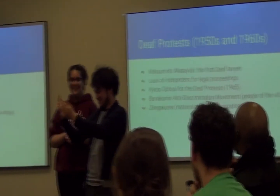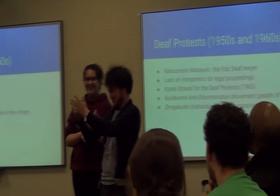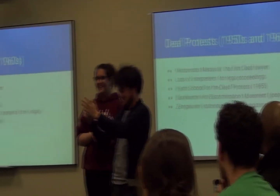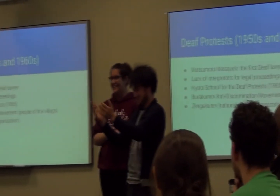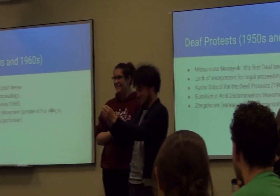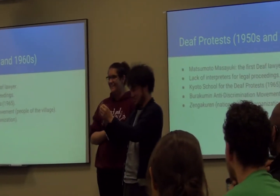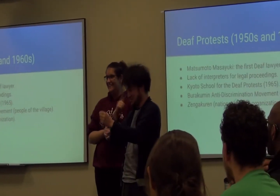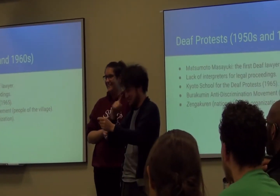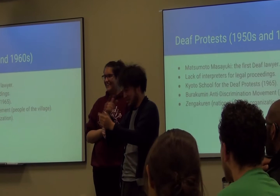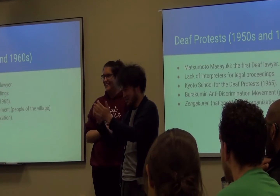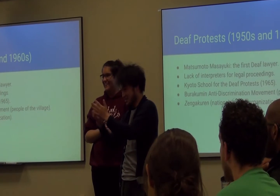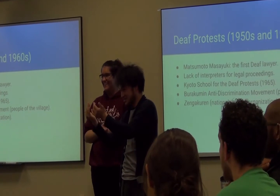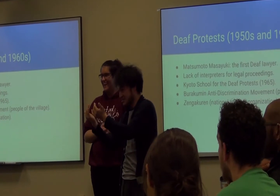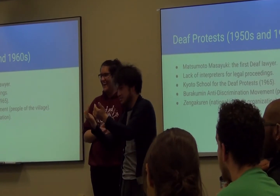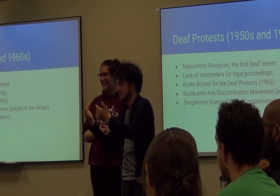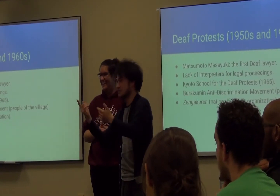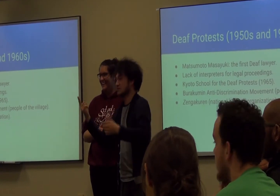Okay, so what was your question? Can you say it again?